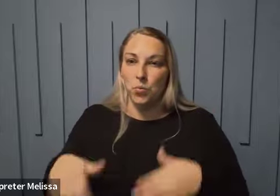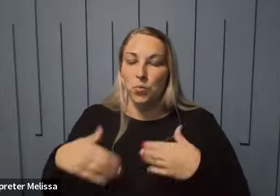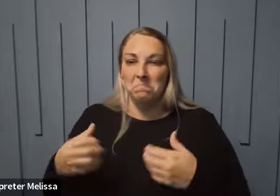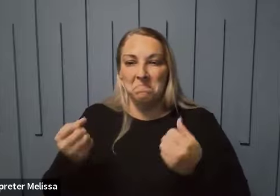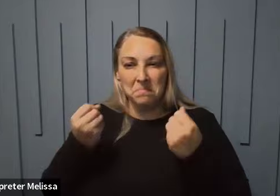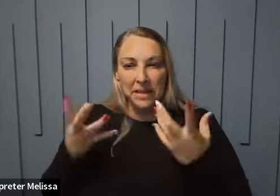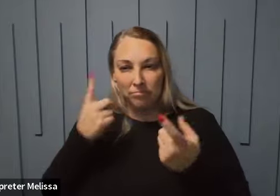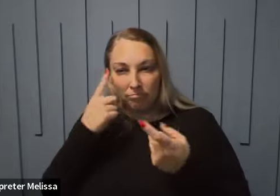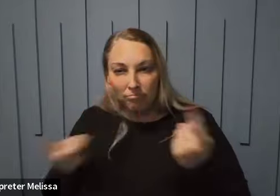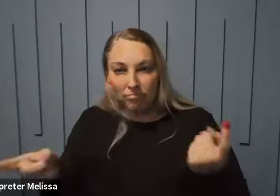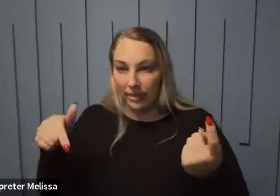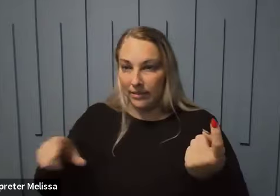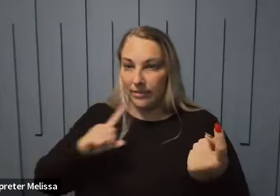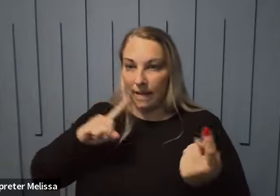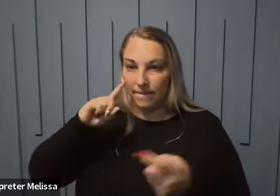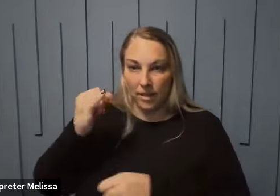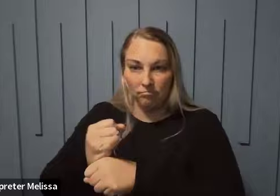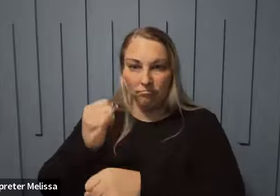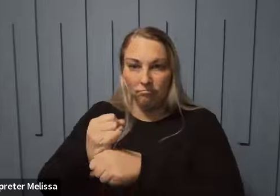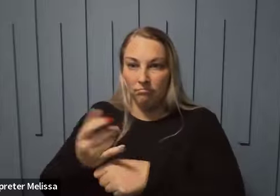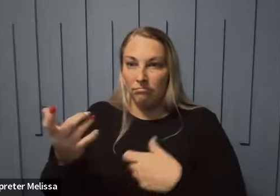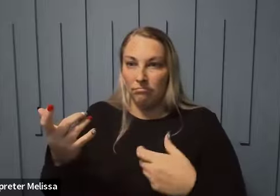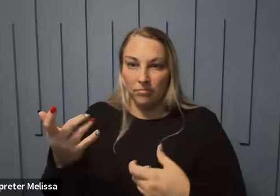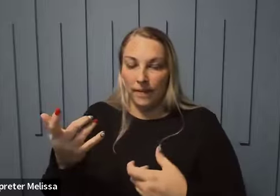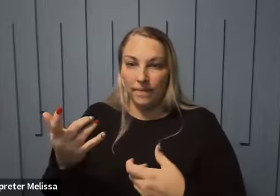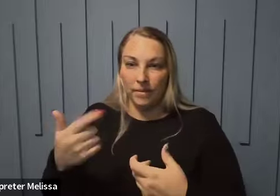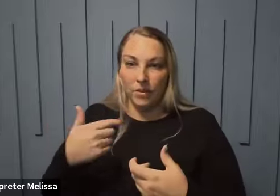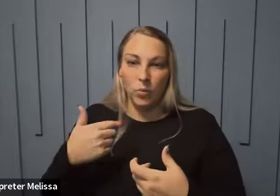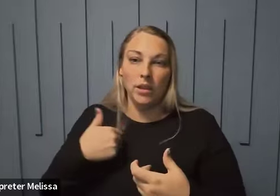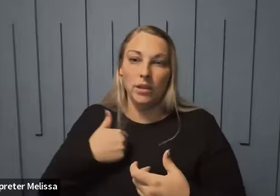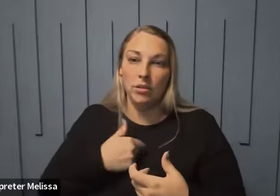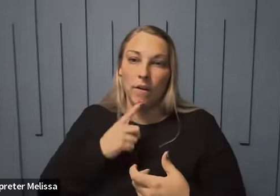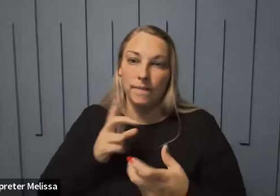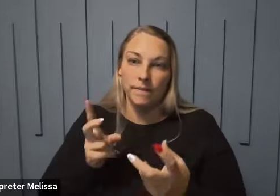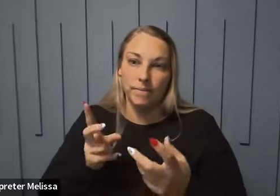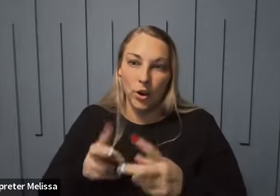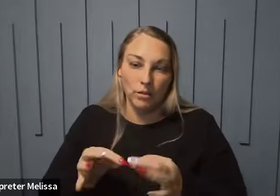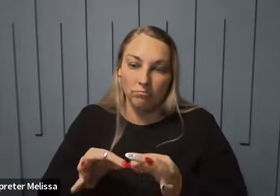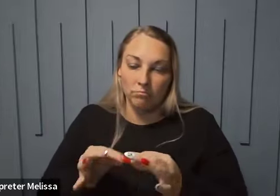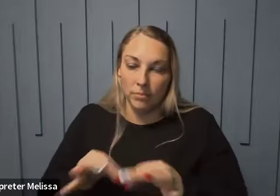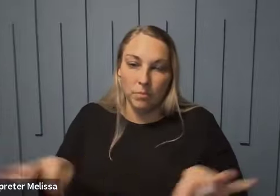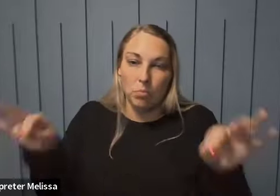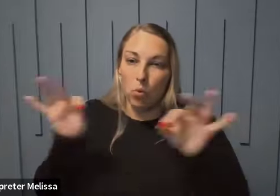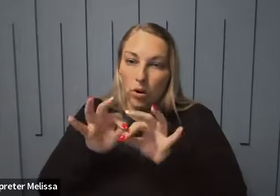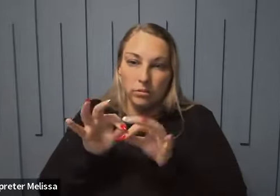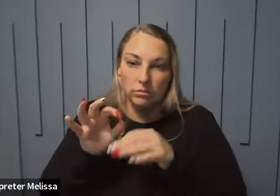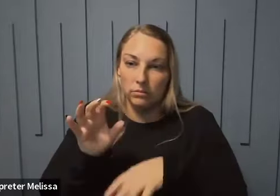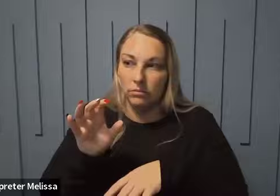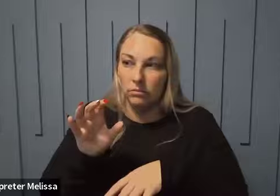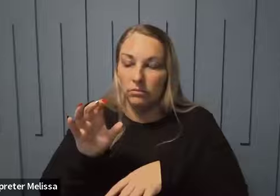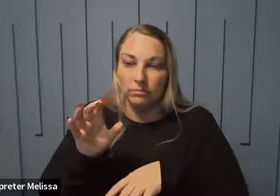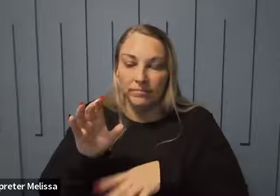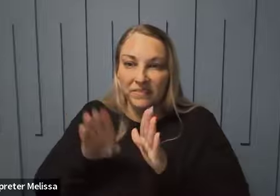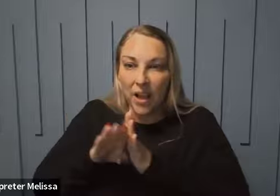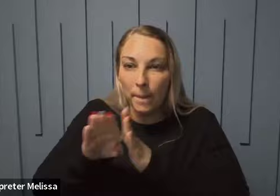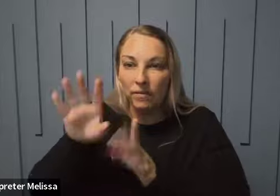residential school for the deaf. I do still consider us to be very important. part of developing the cultural aspect of our